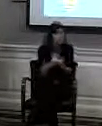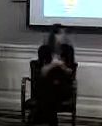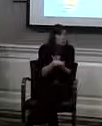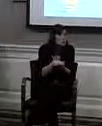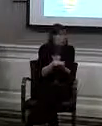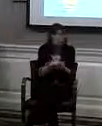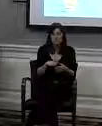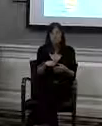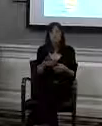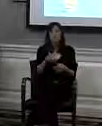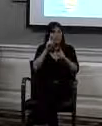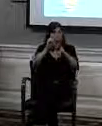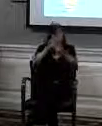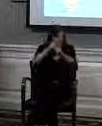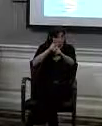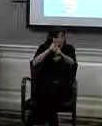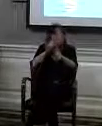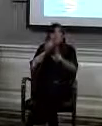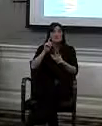human rights education can embody